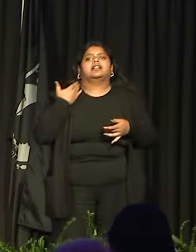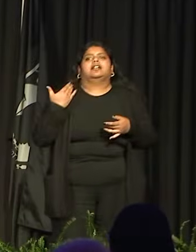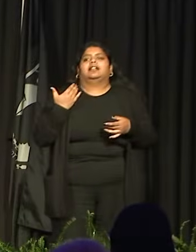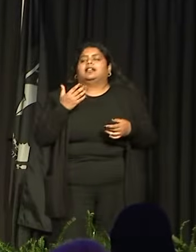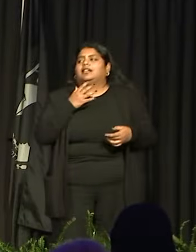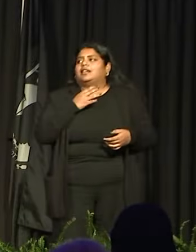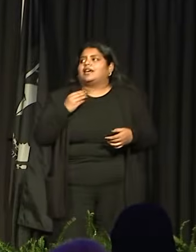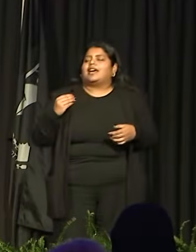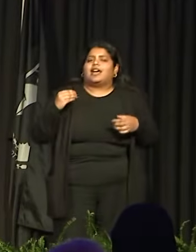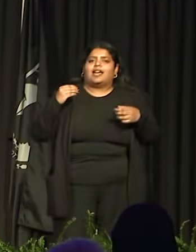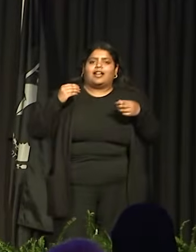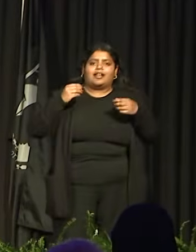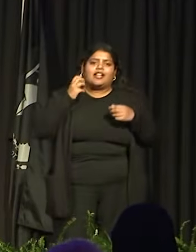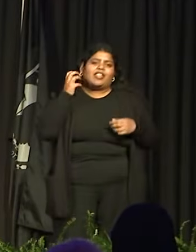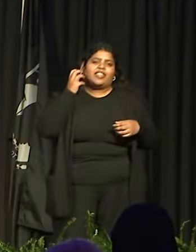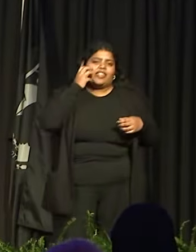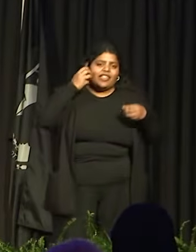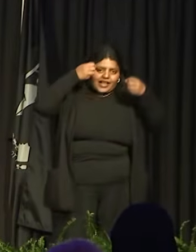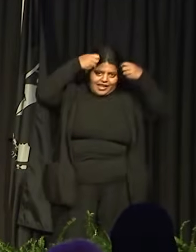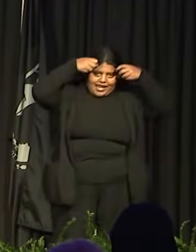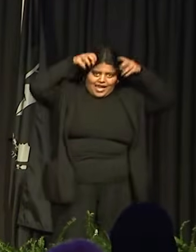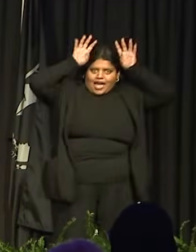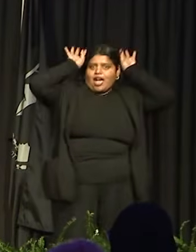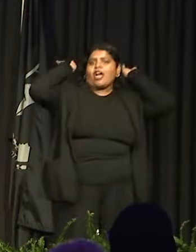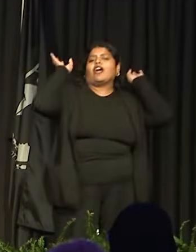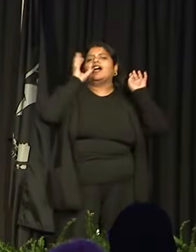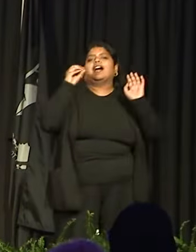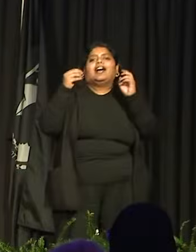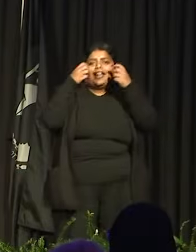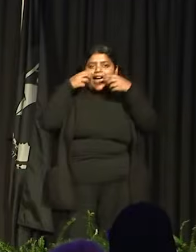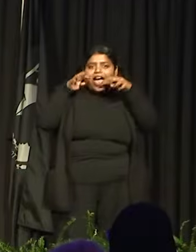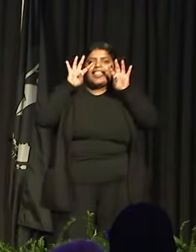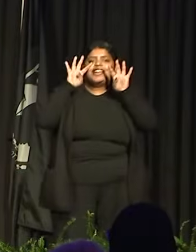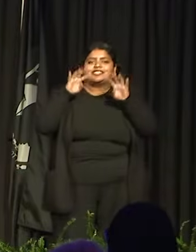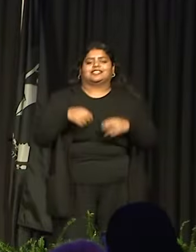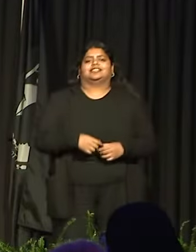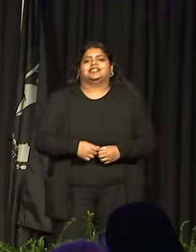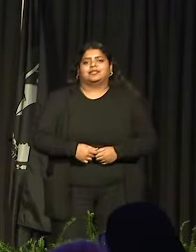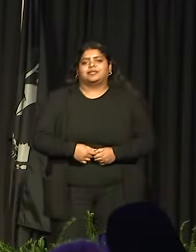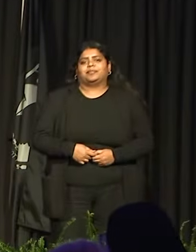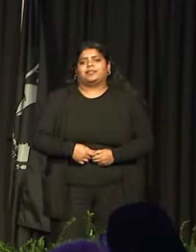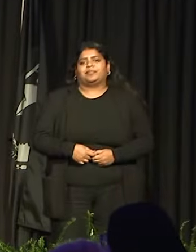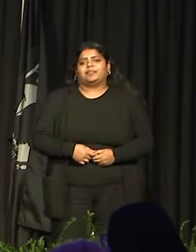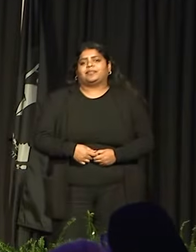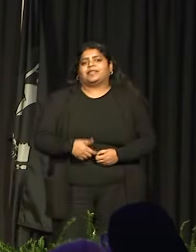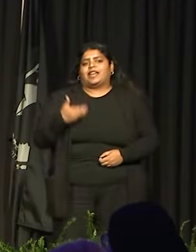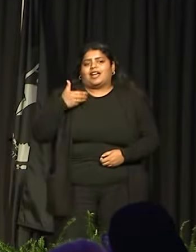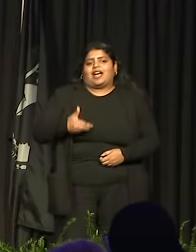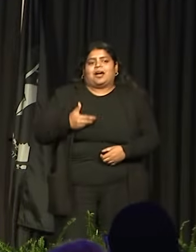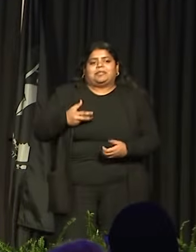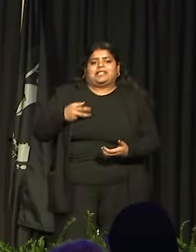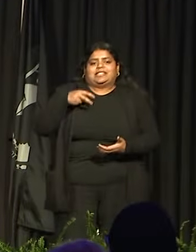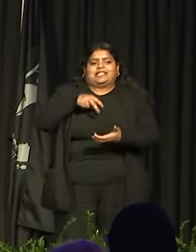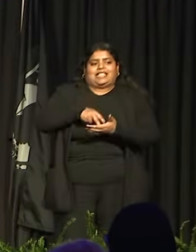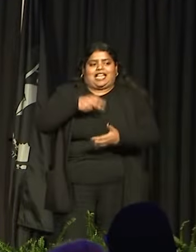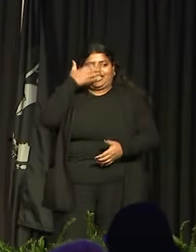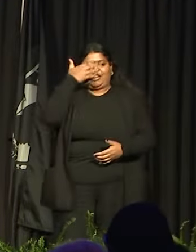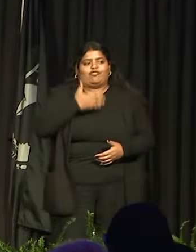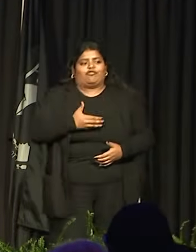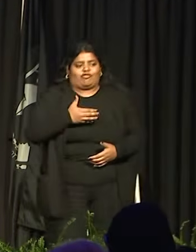dashing thick hair, and long eyelashes. And I am standing in front of